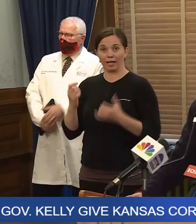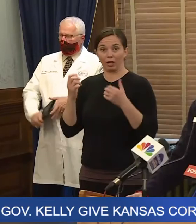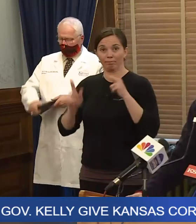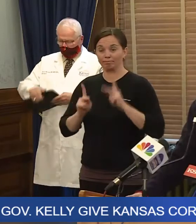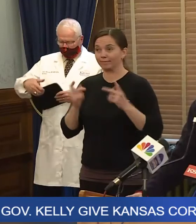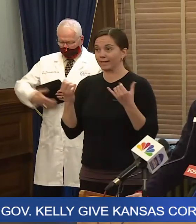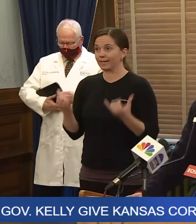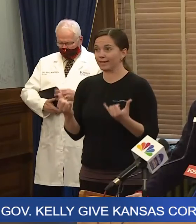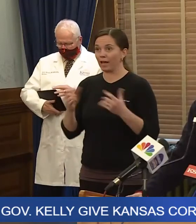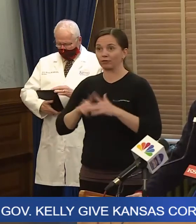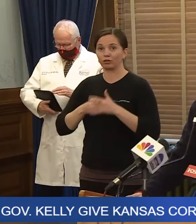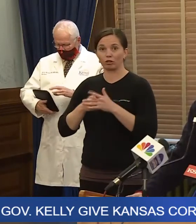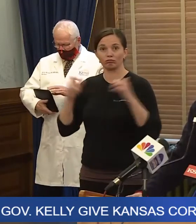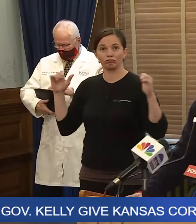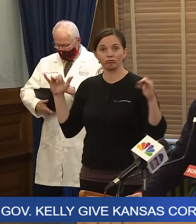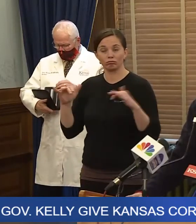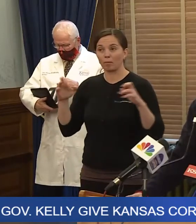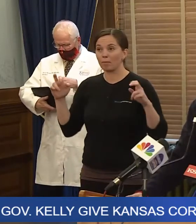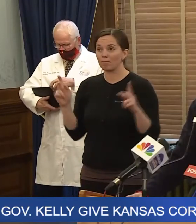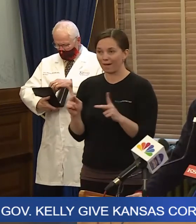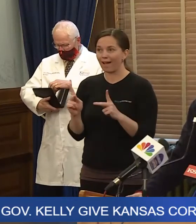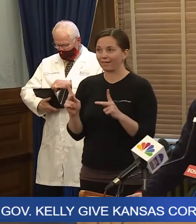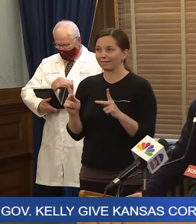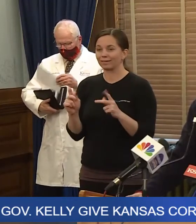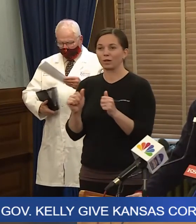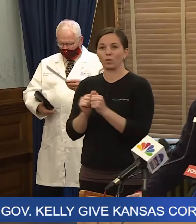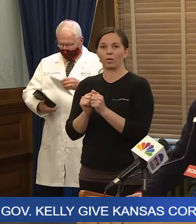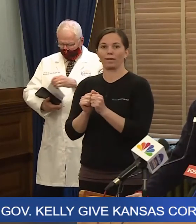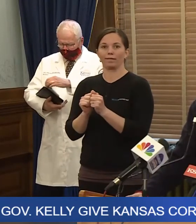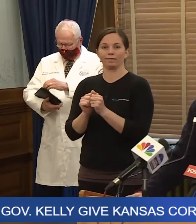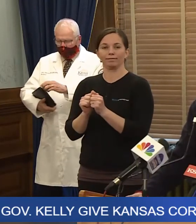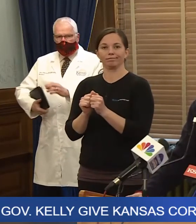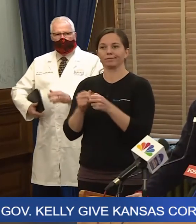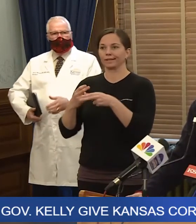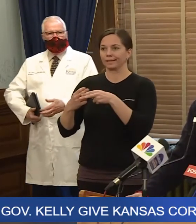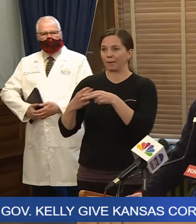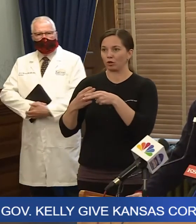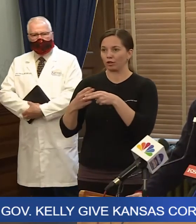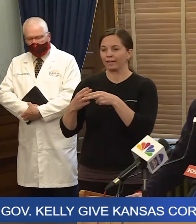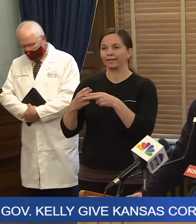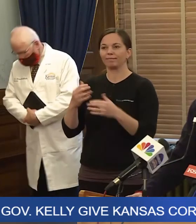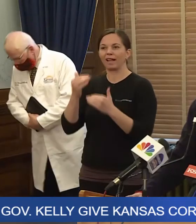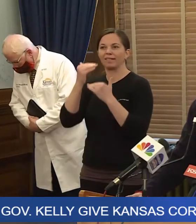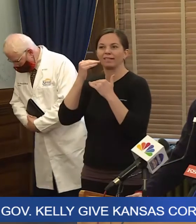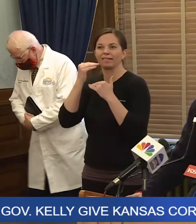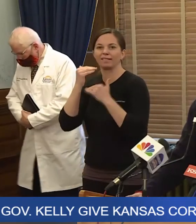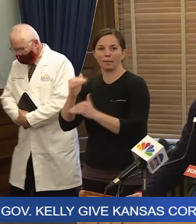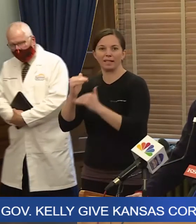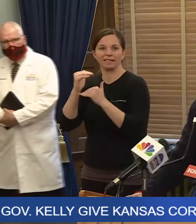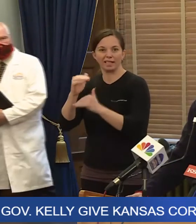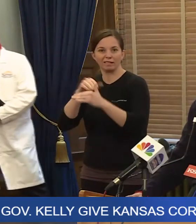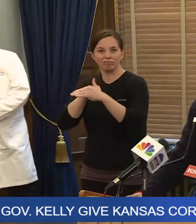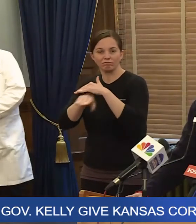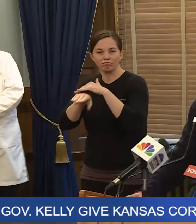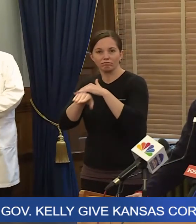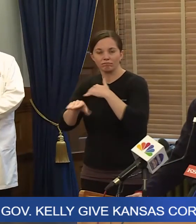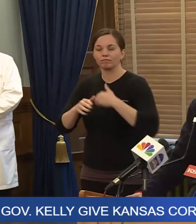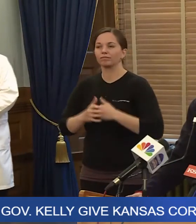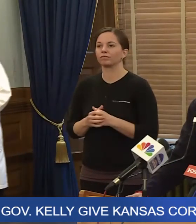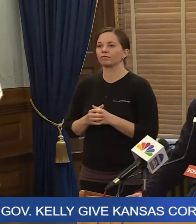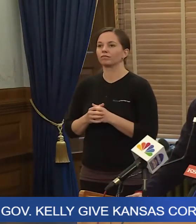least on part-time and temporary and limited basis. We have imposed a